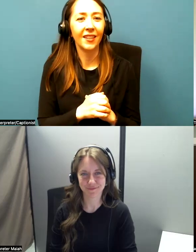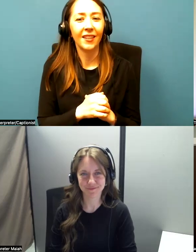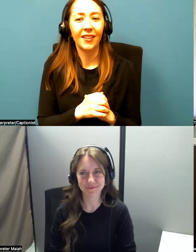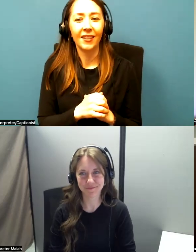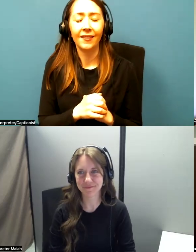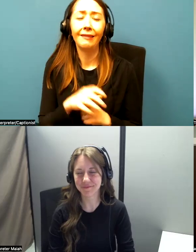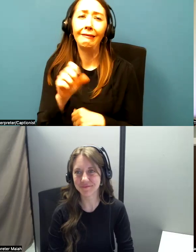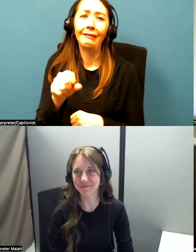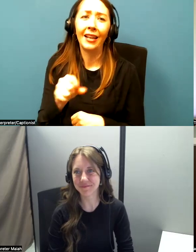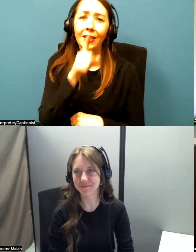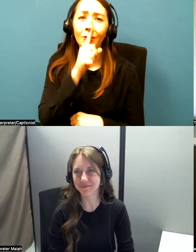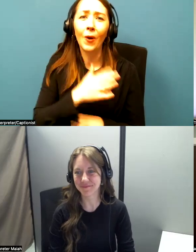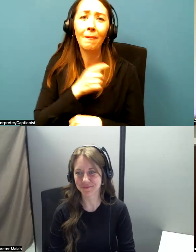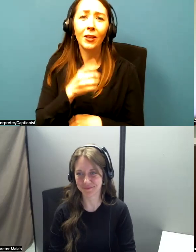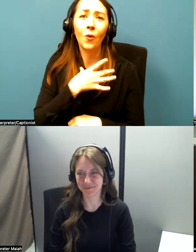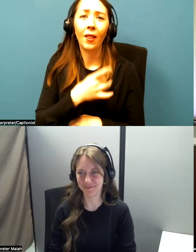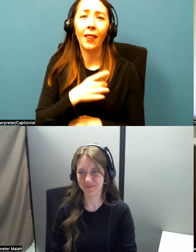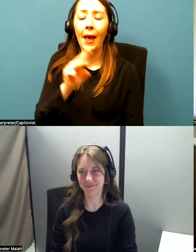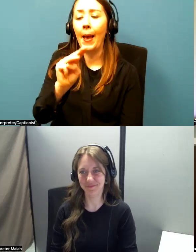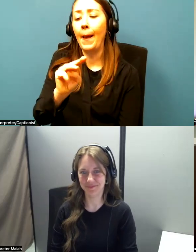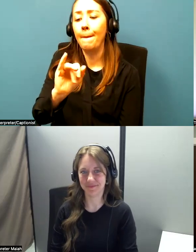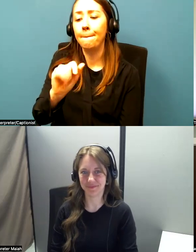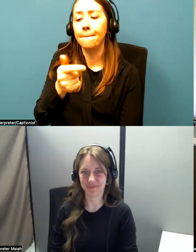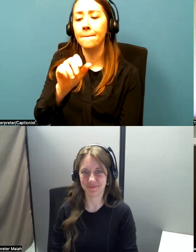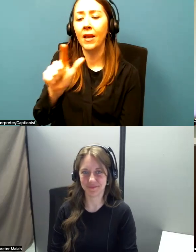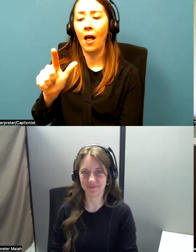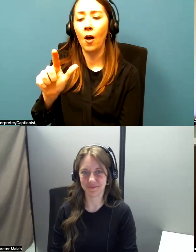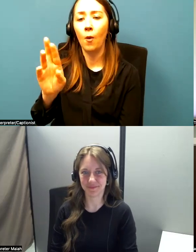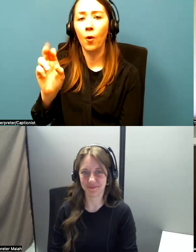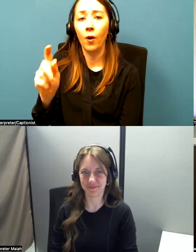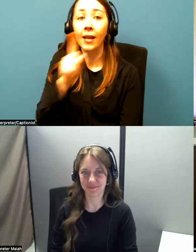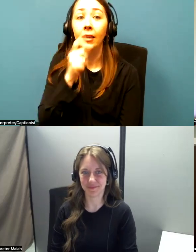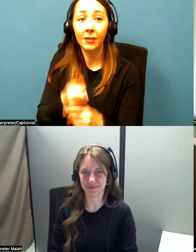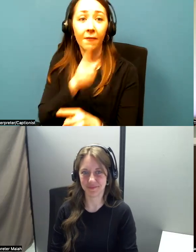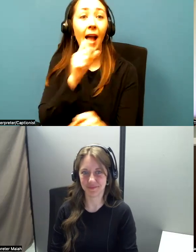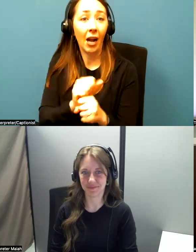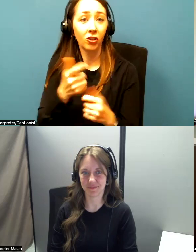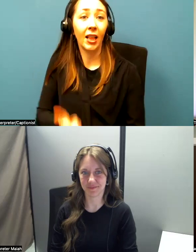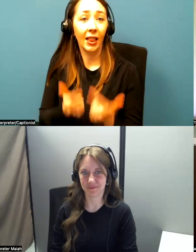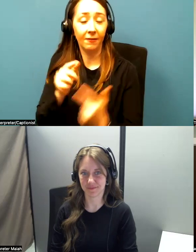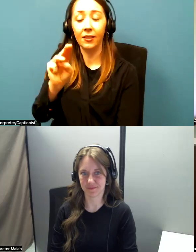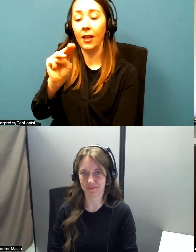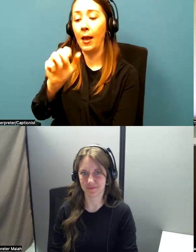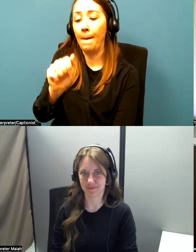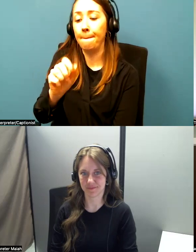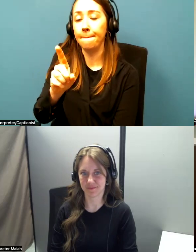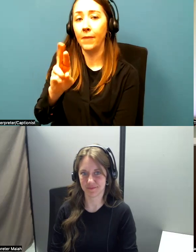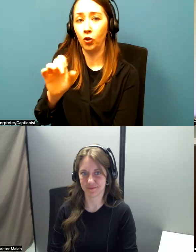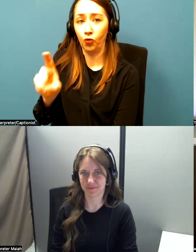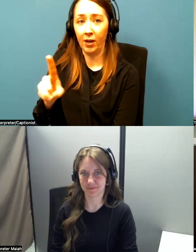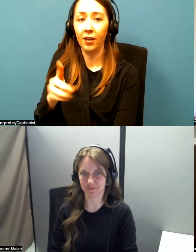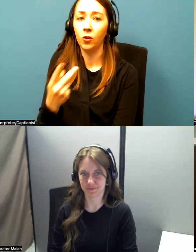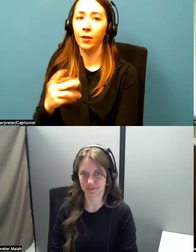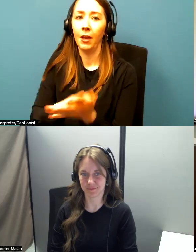And yes, I'm so glad that you liked Miguel Brocca, who actually lives in Madrid. He became a dear, dear